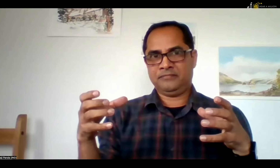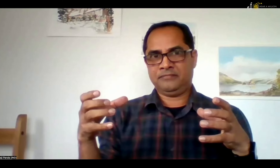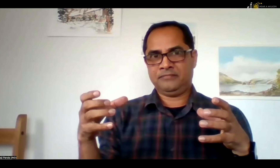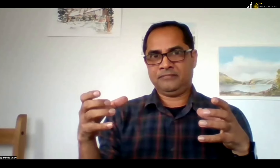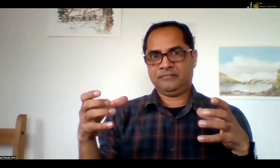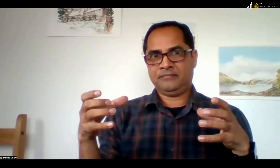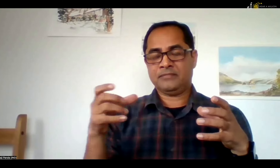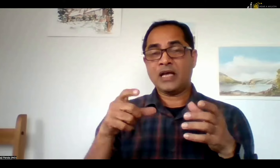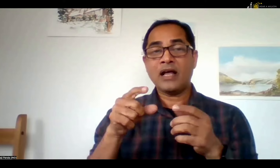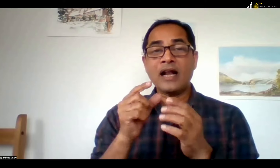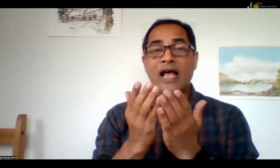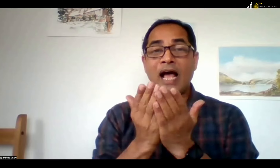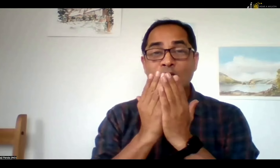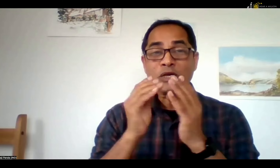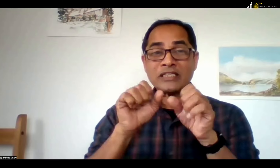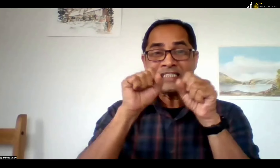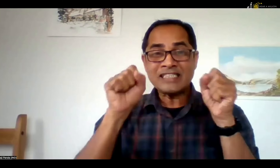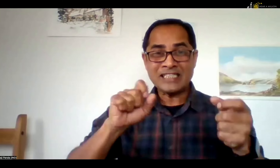So I'm looking at